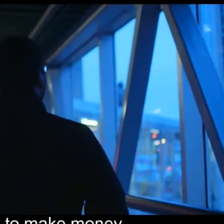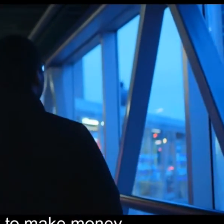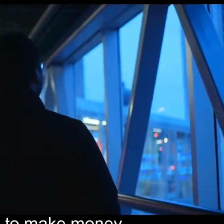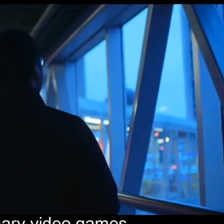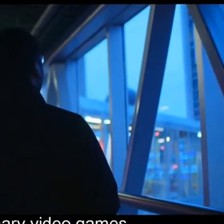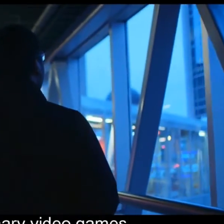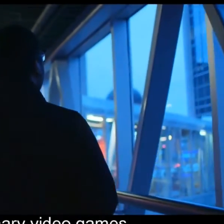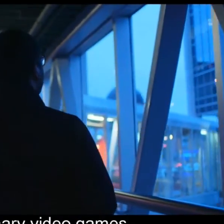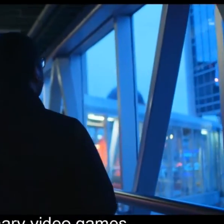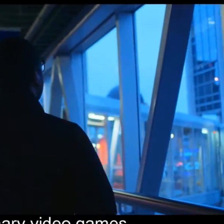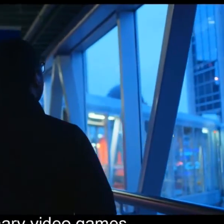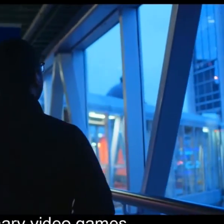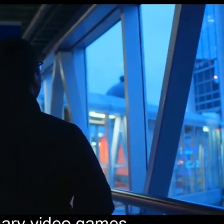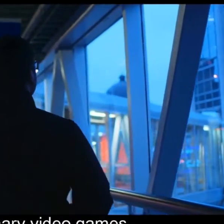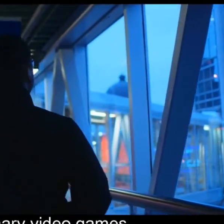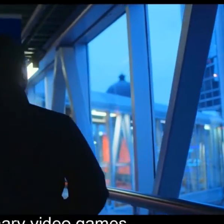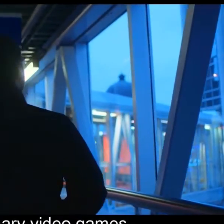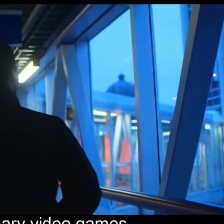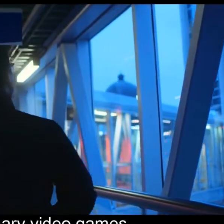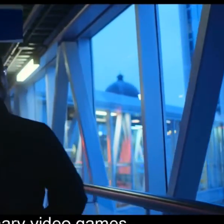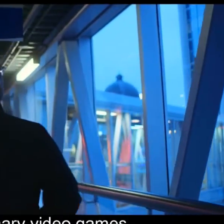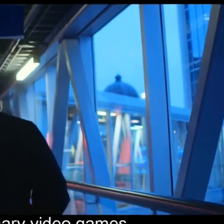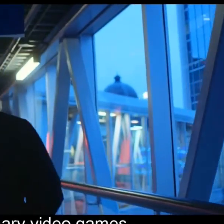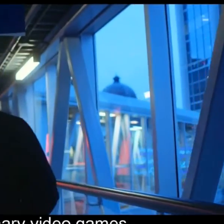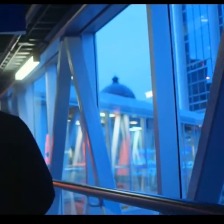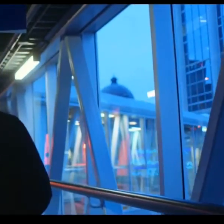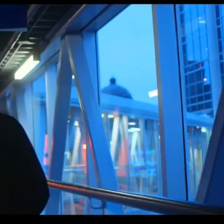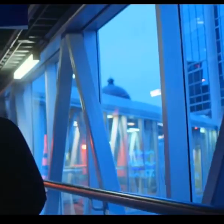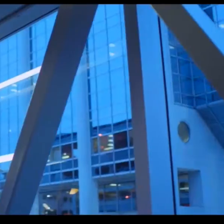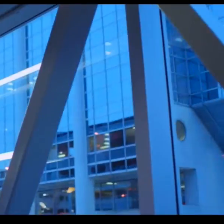make money from playing just ordinary video games.